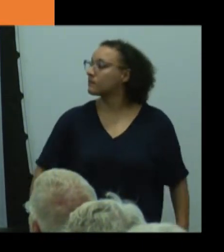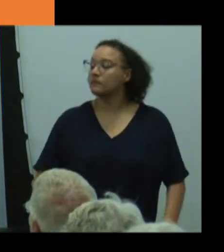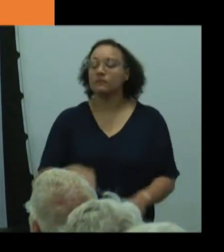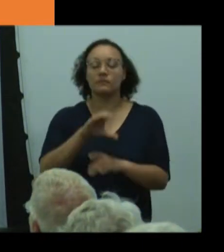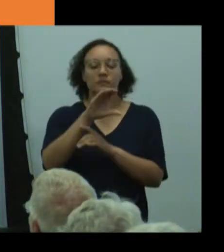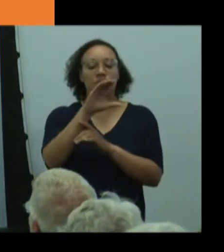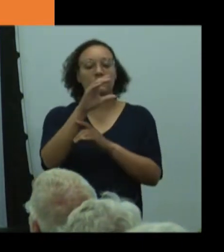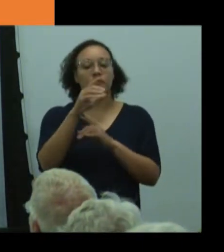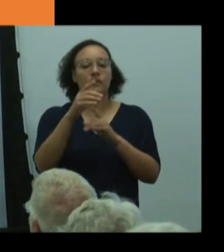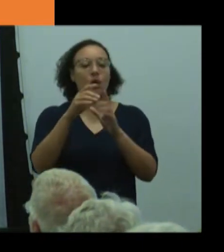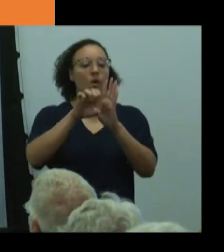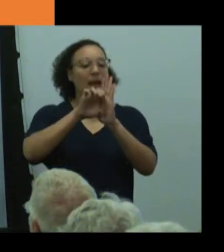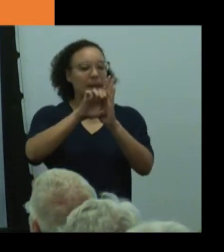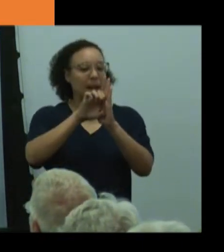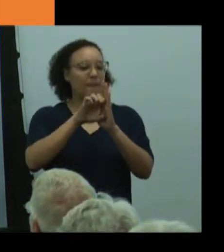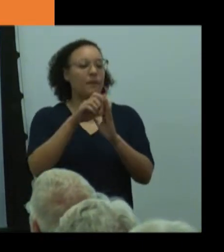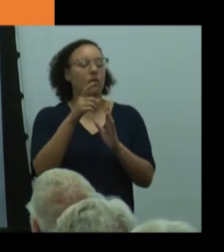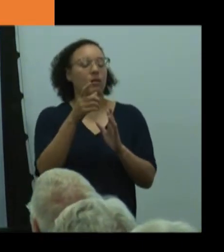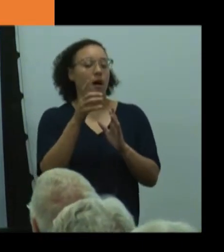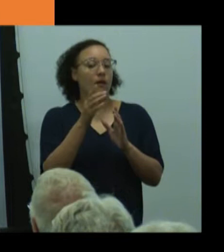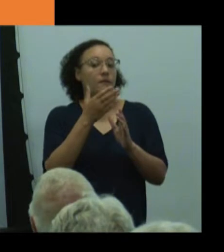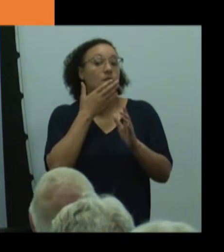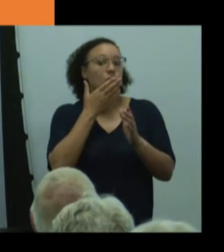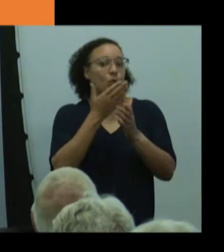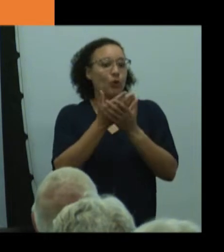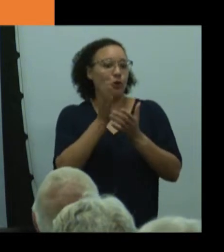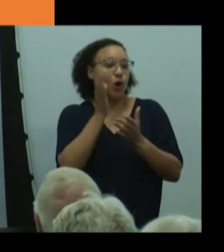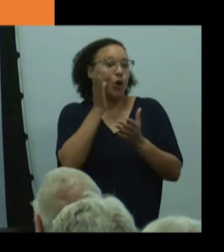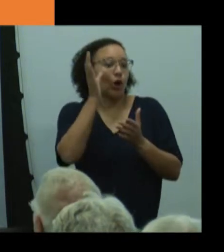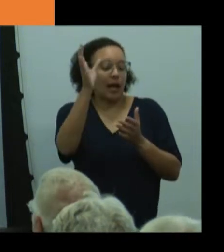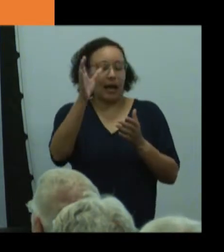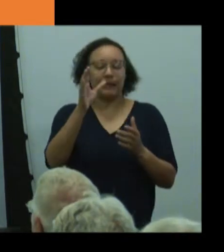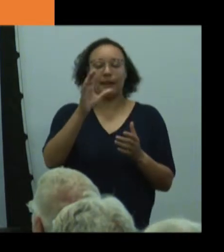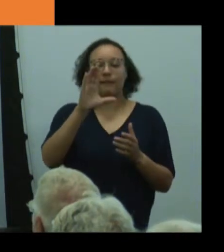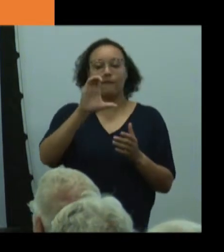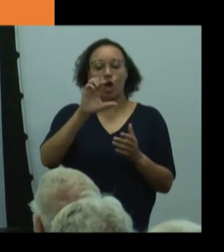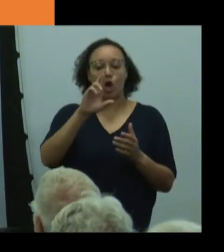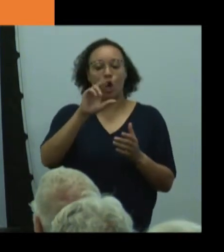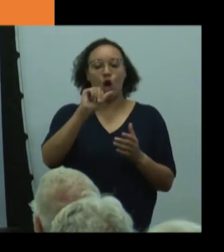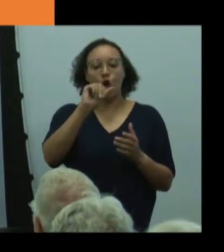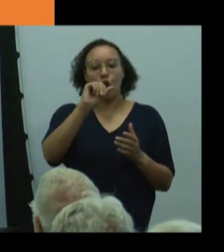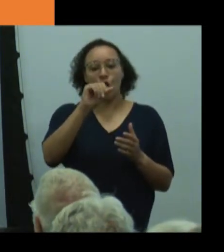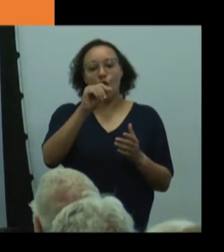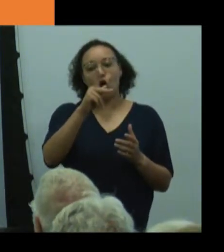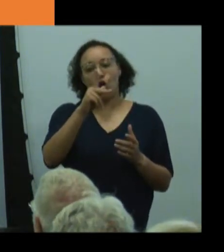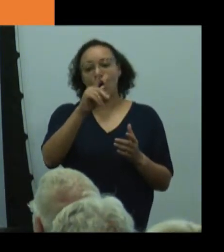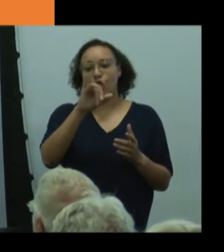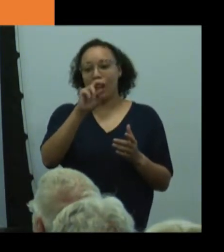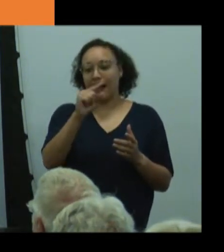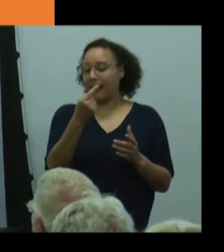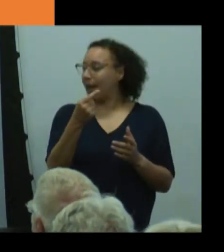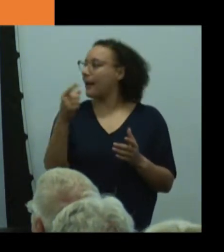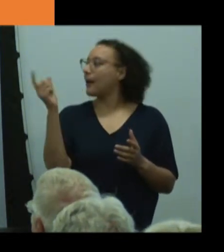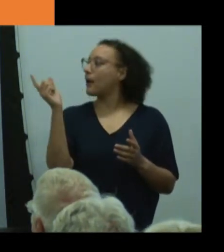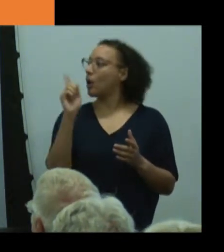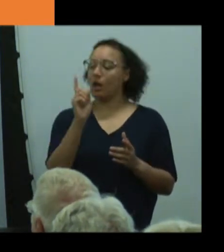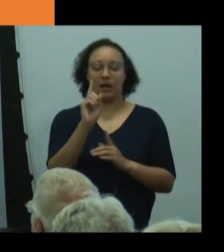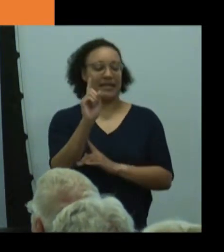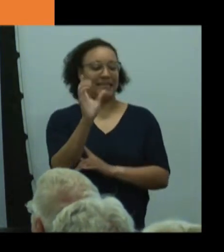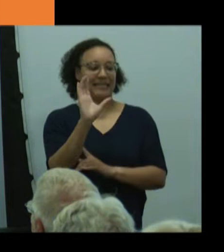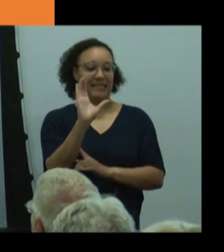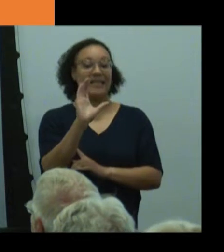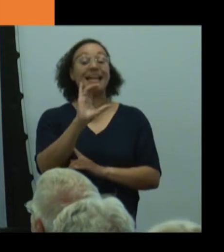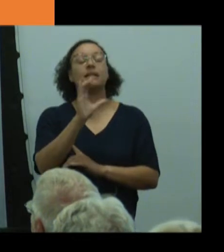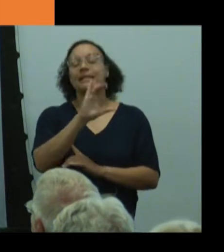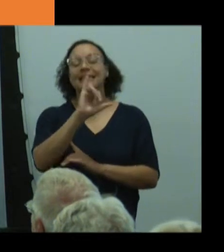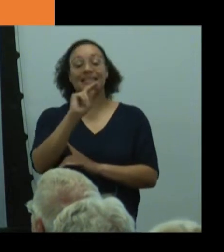cracking, creative cracking, was the Ohio 1st Congressional District in Cincinnati. You